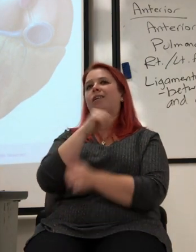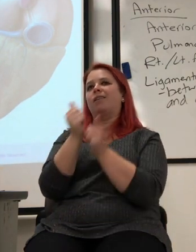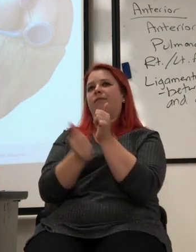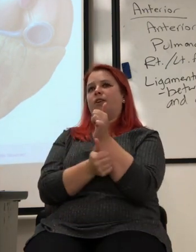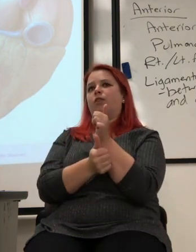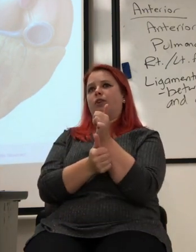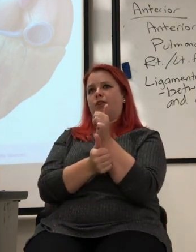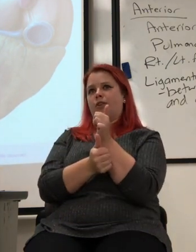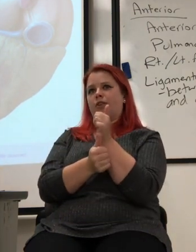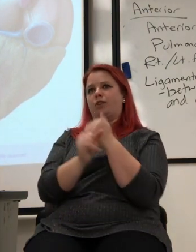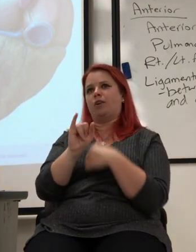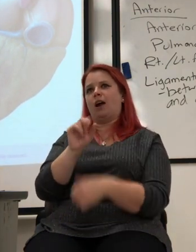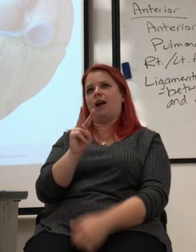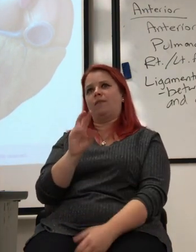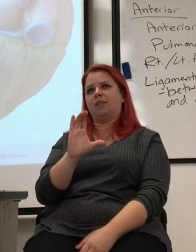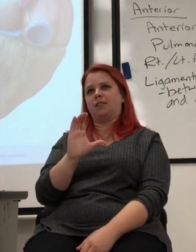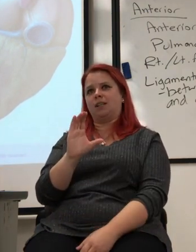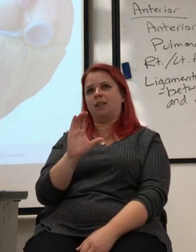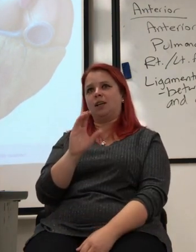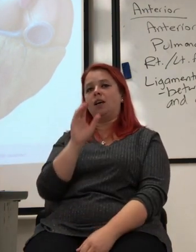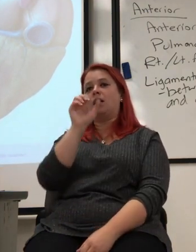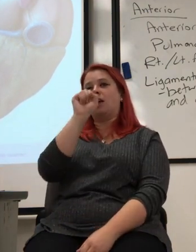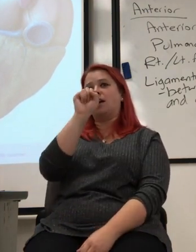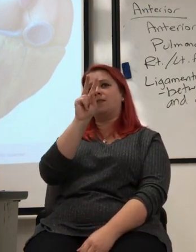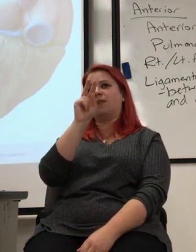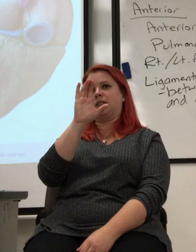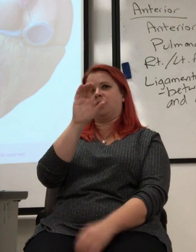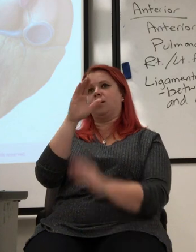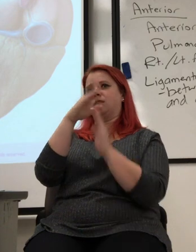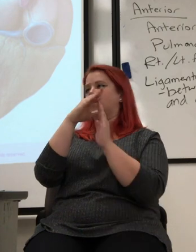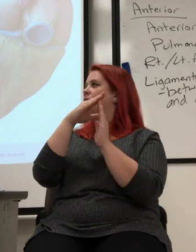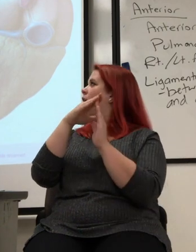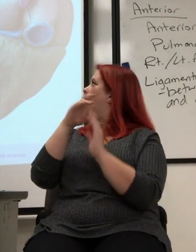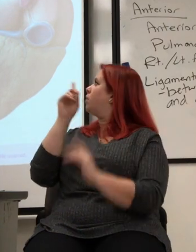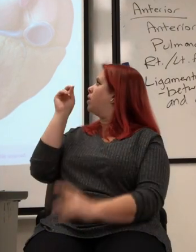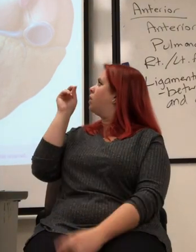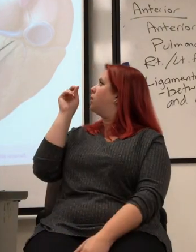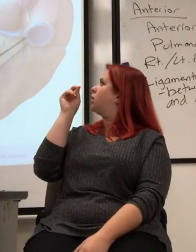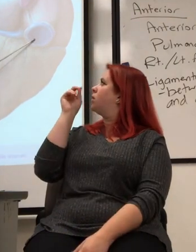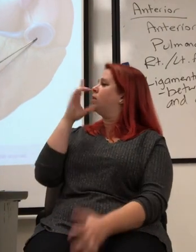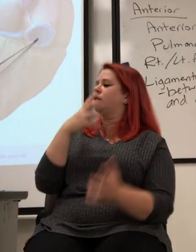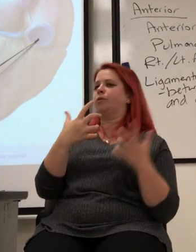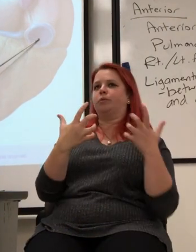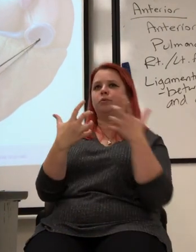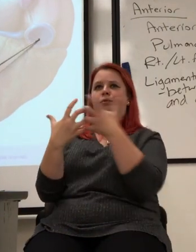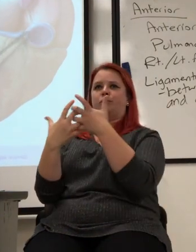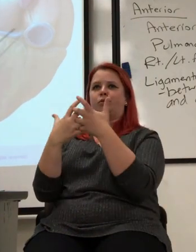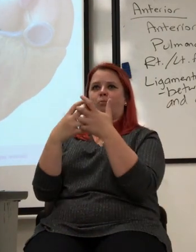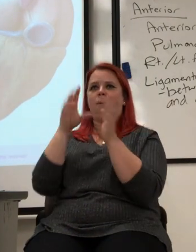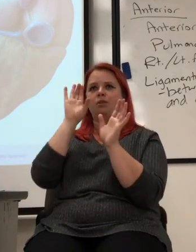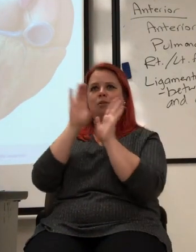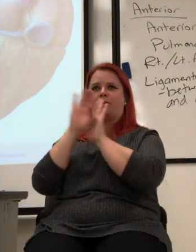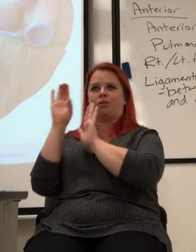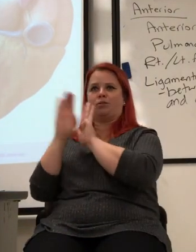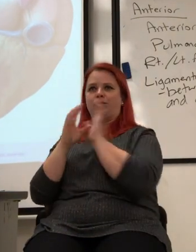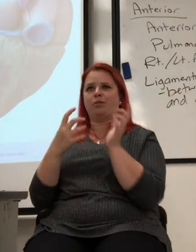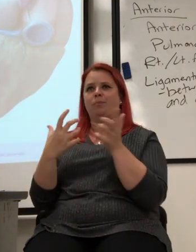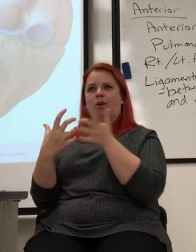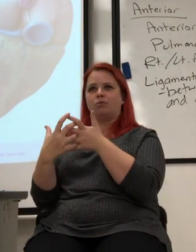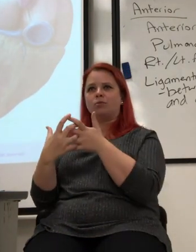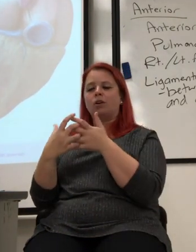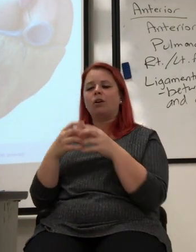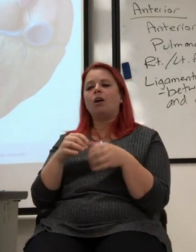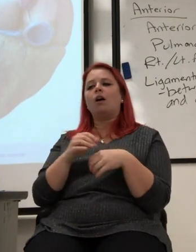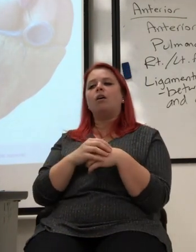Inferior vena cava. The superior is going to be up there. See, this matches that. It's the inferior vena cava. You know,